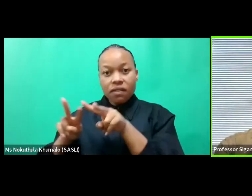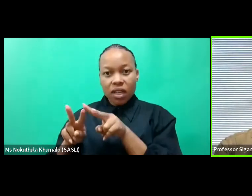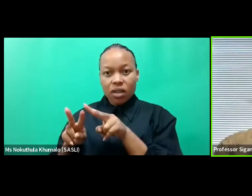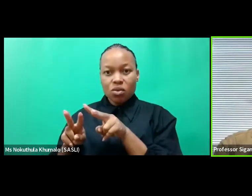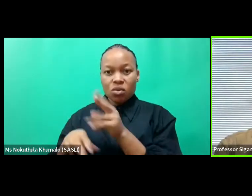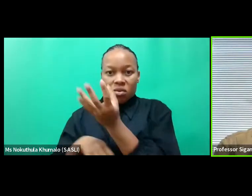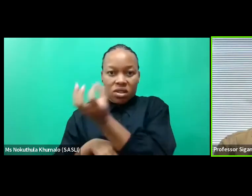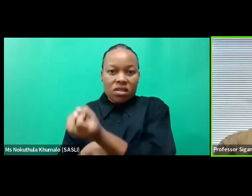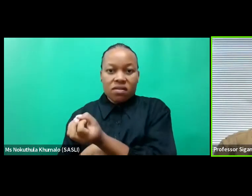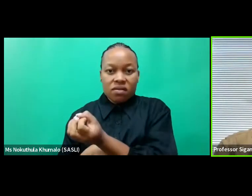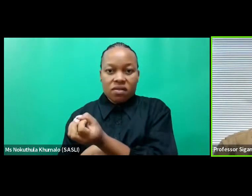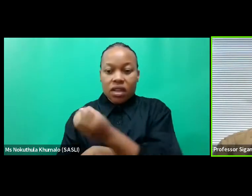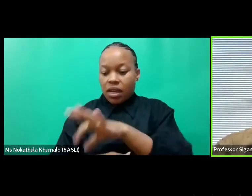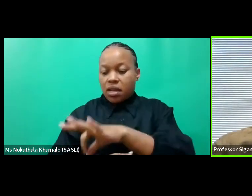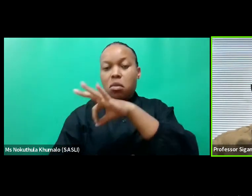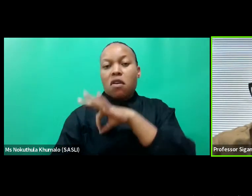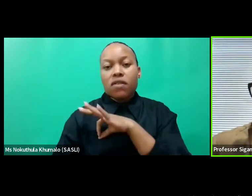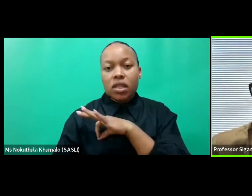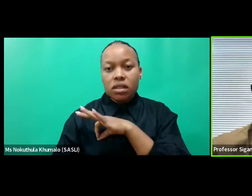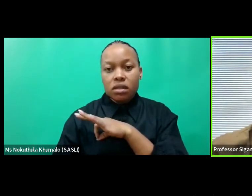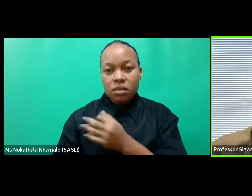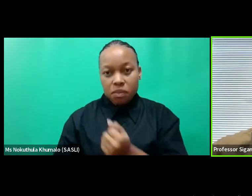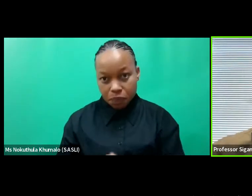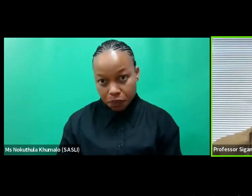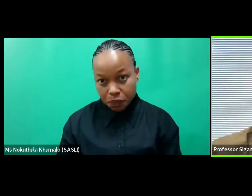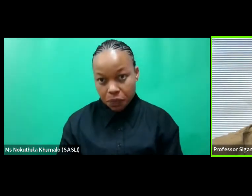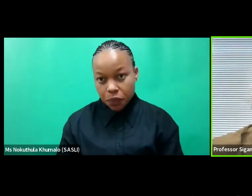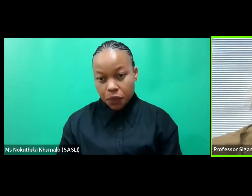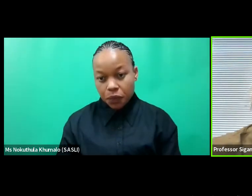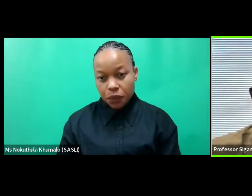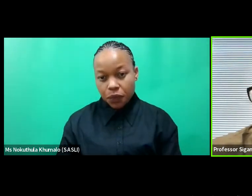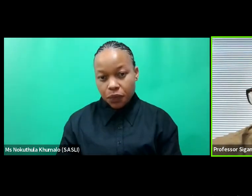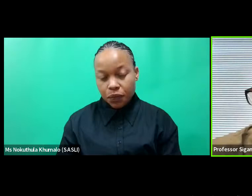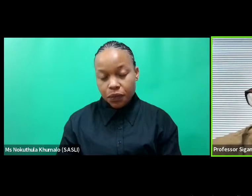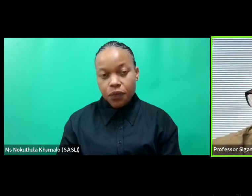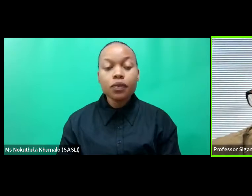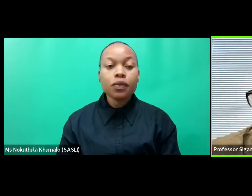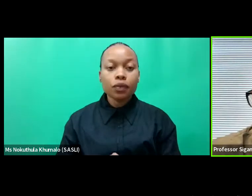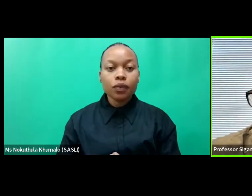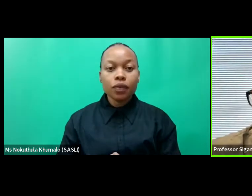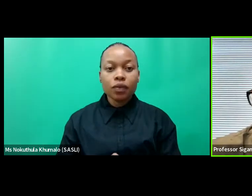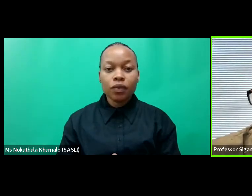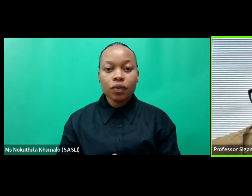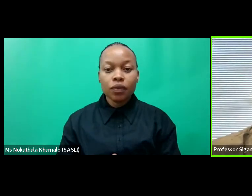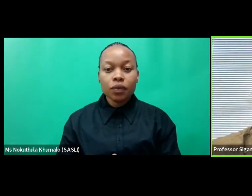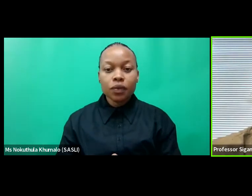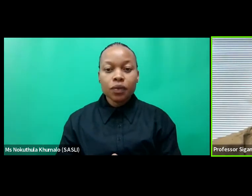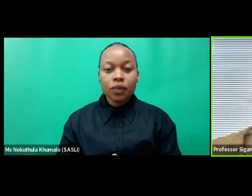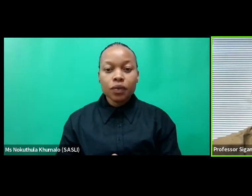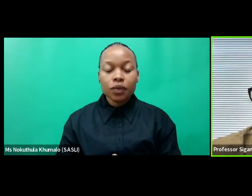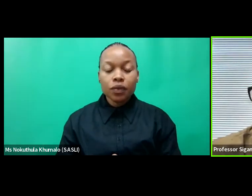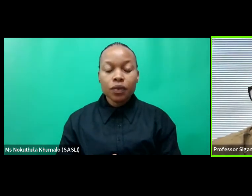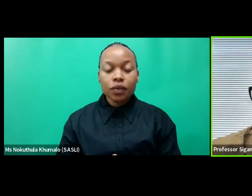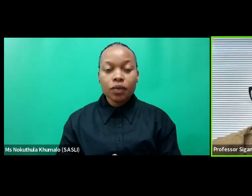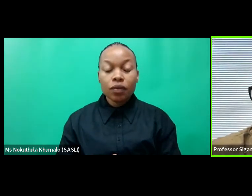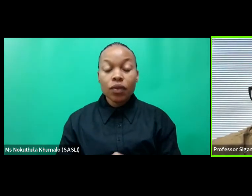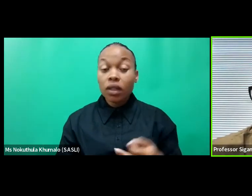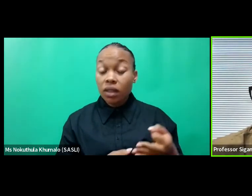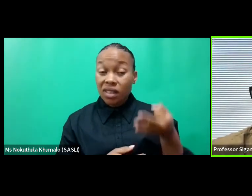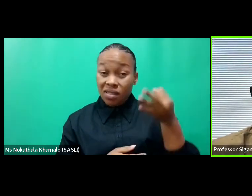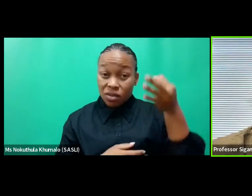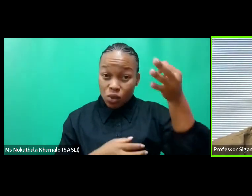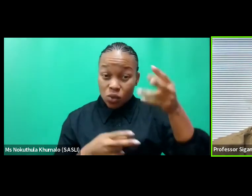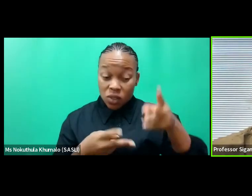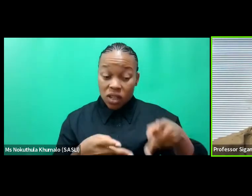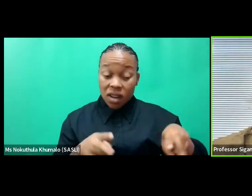profit. All are tasked with enhancing present and future value through self-investments